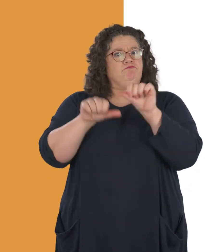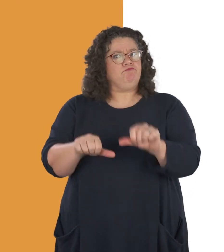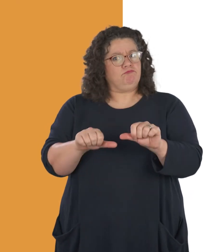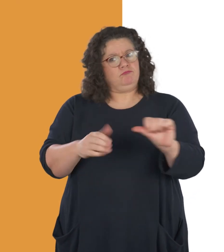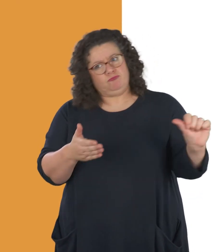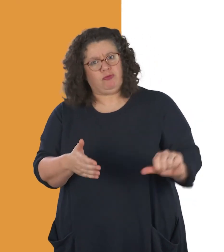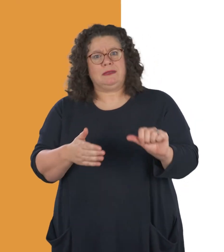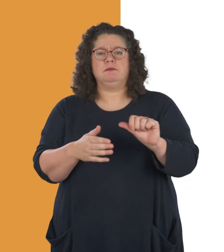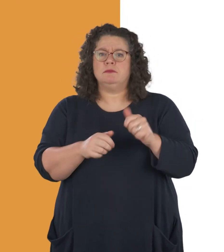be put in place.